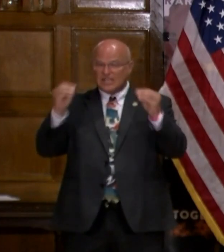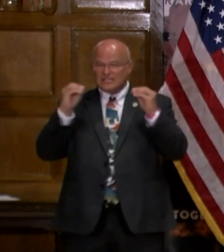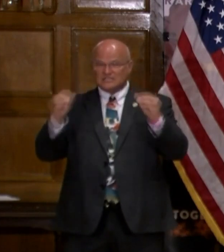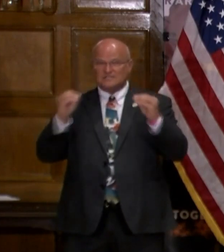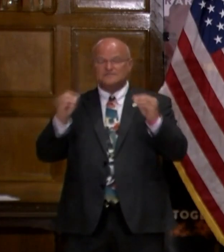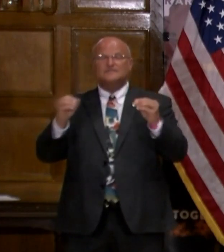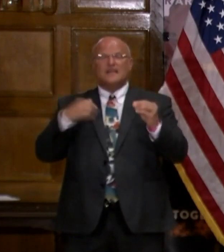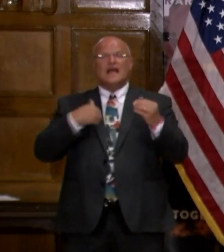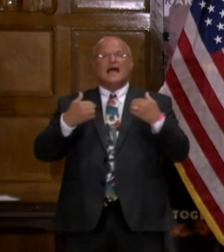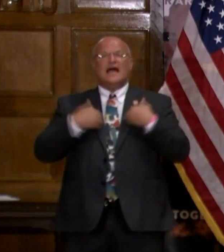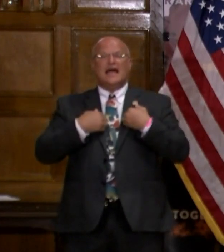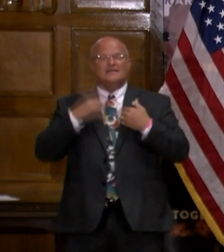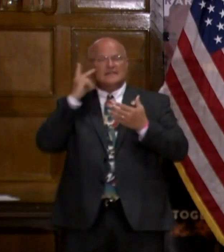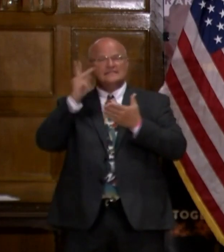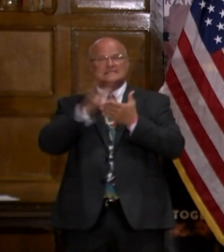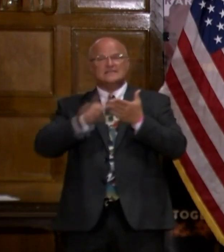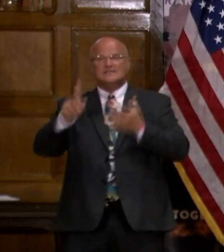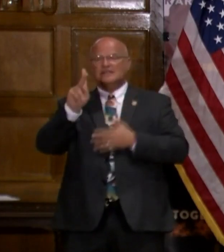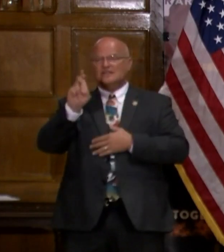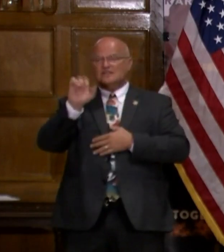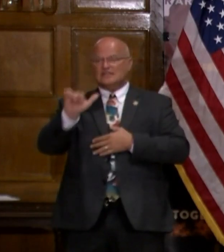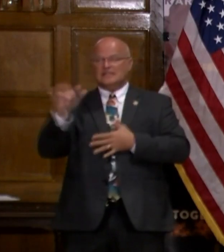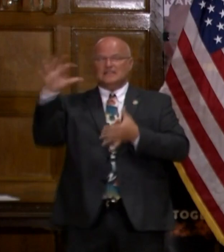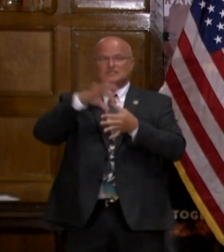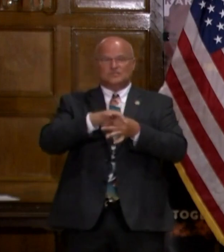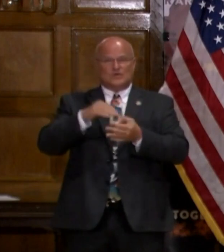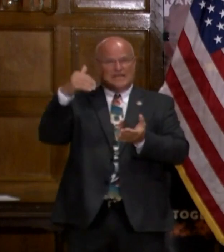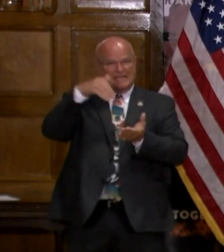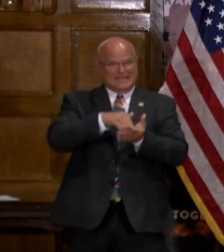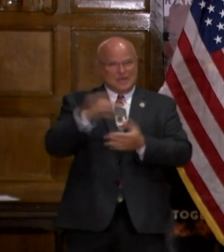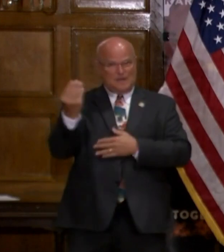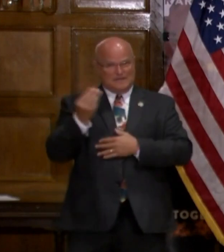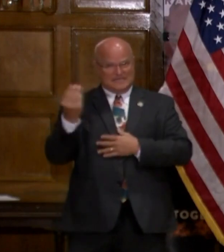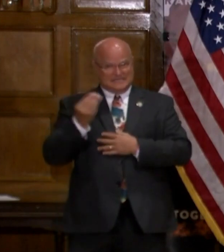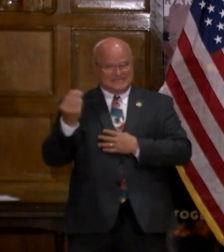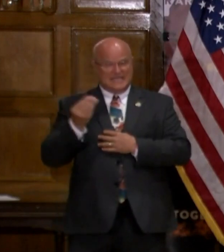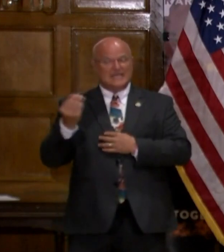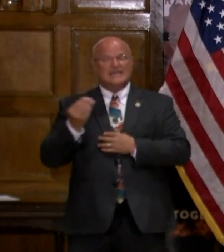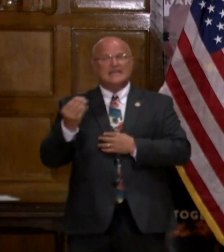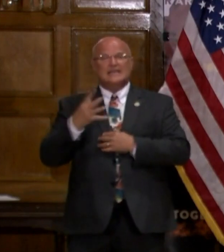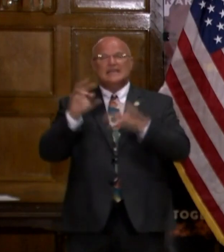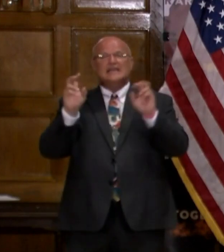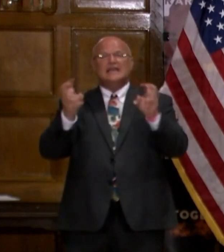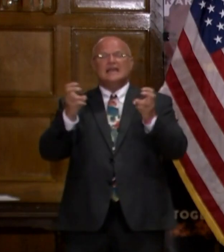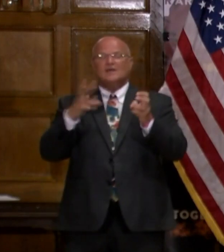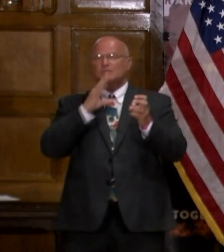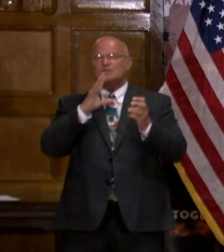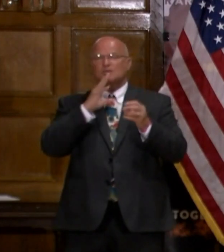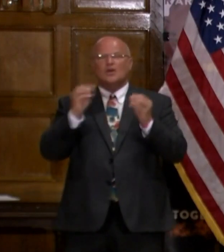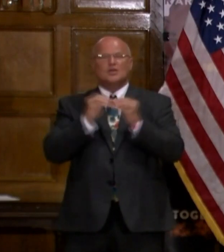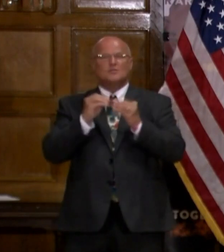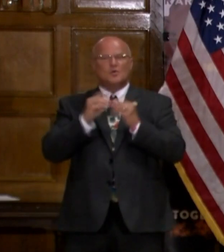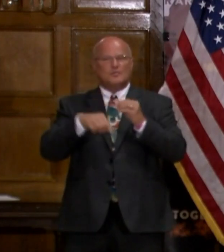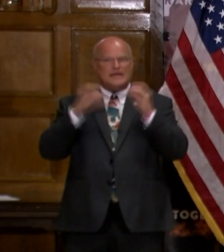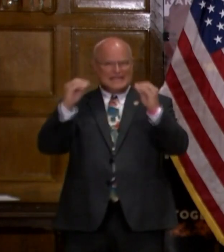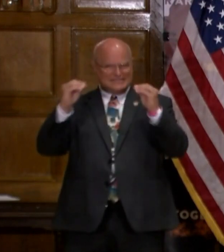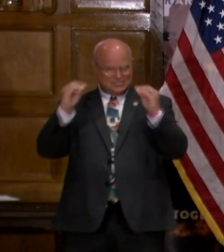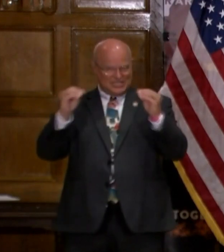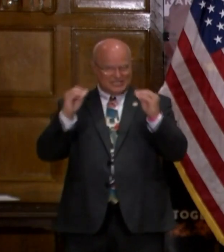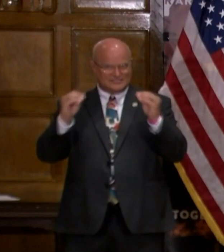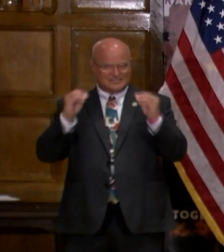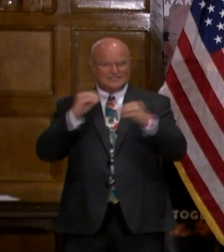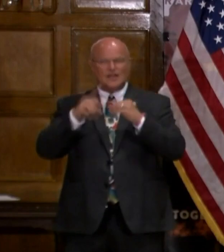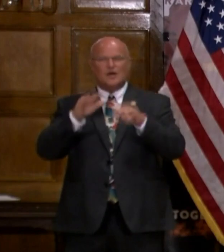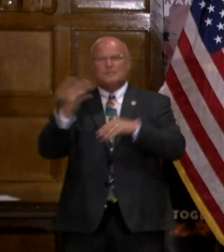education. I have asked Secretary Key to join me again on Monday in turn, and we'll be talking more about